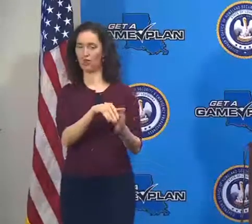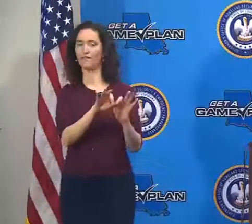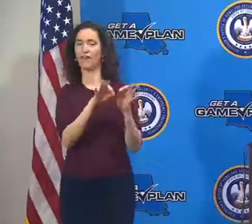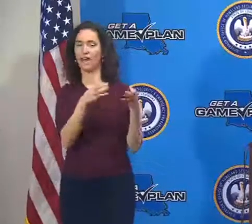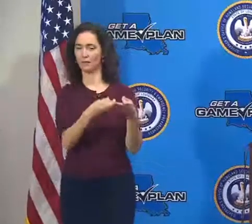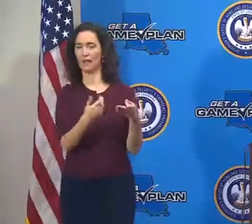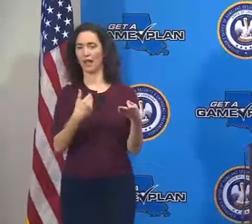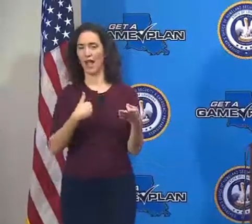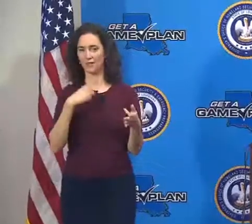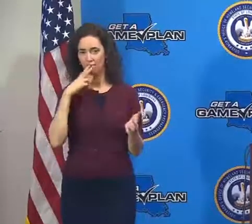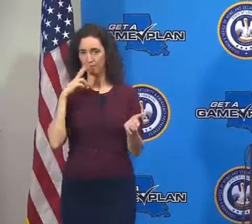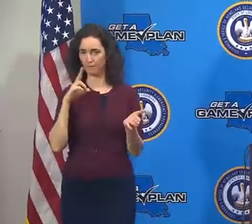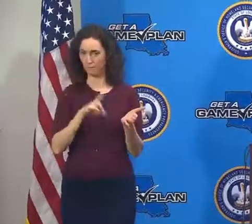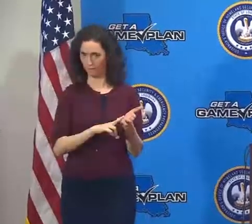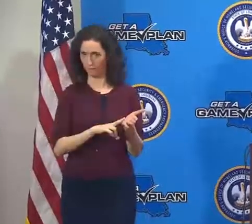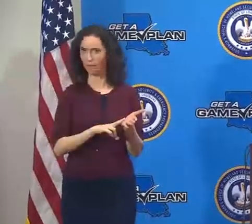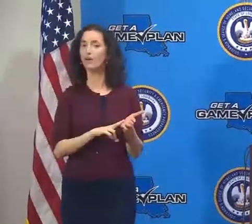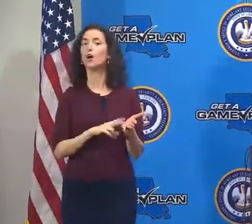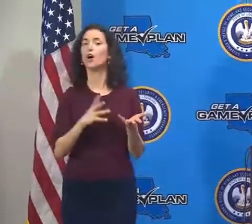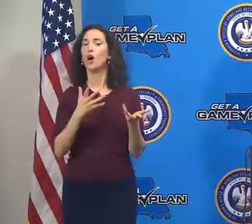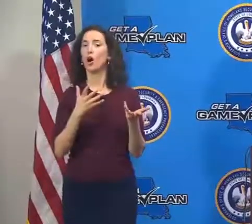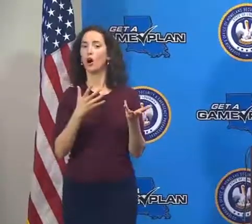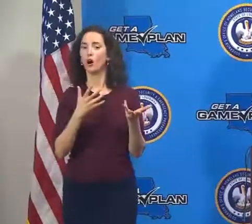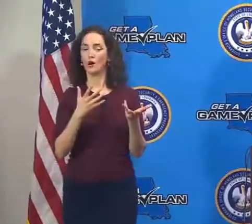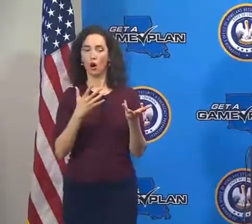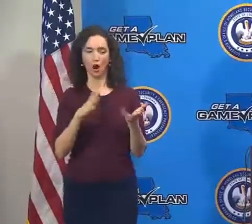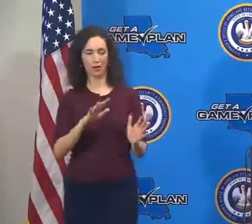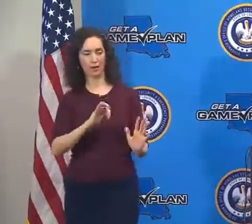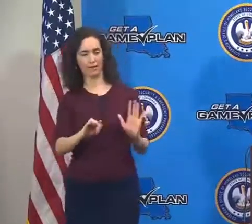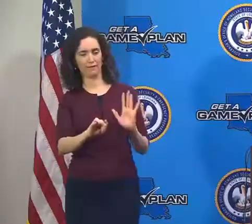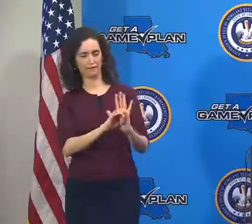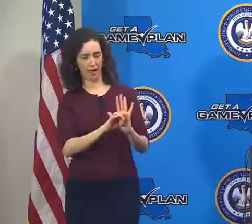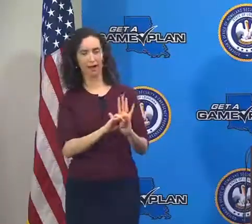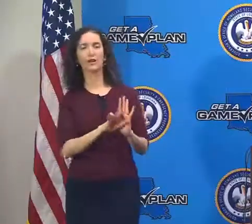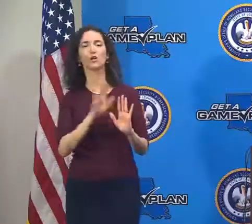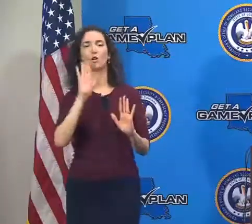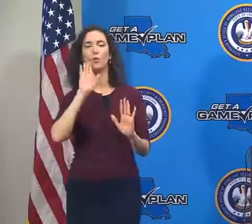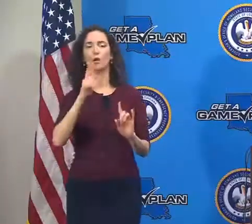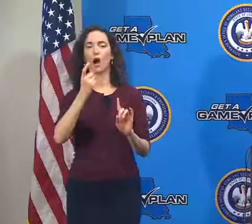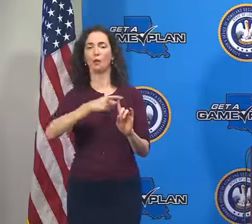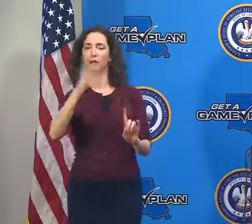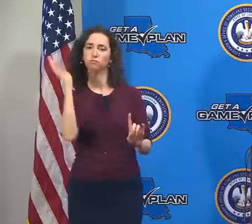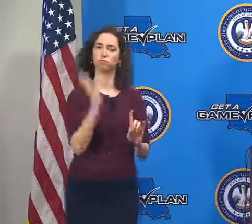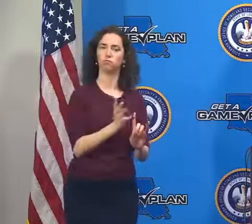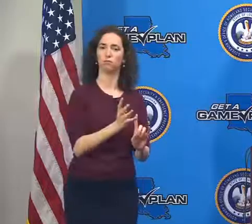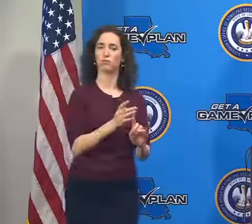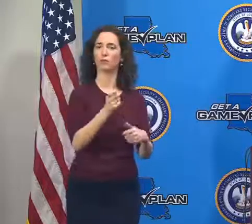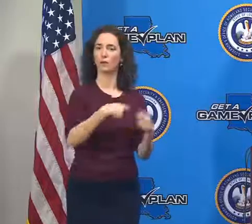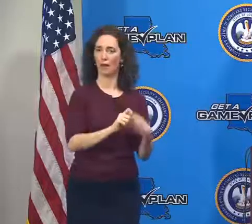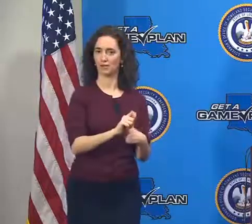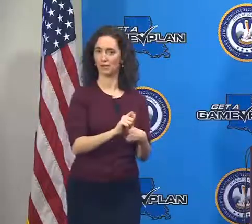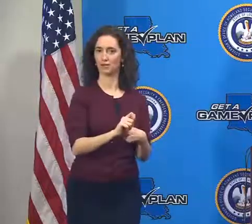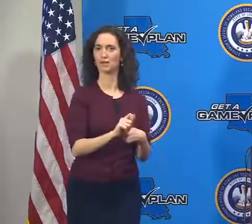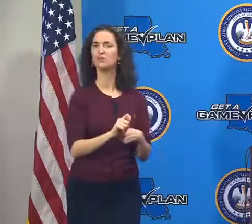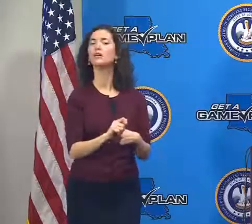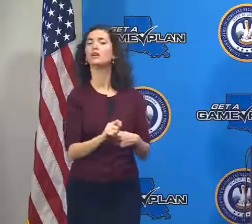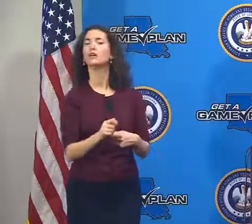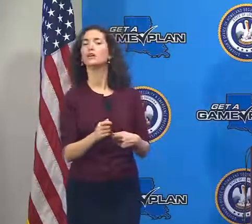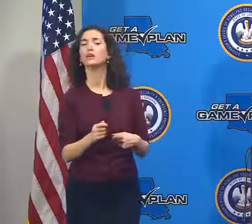households that have already been designated to get these mass replacements. That's about